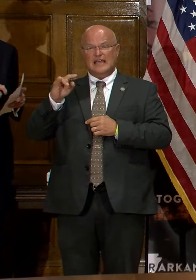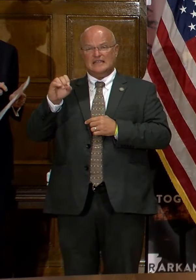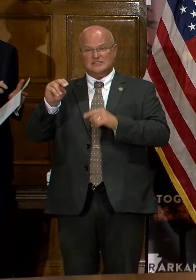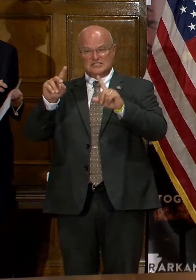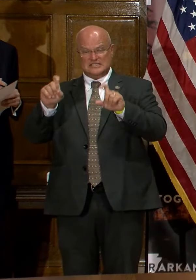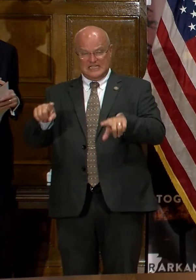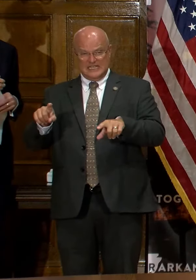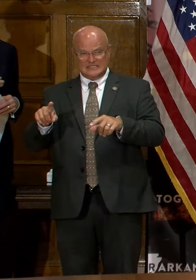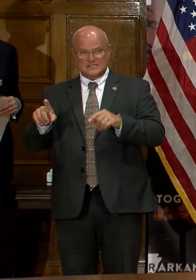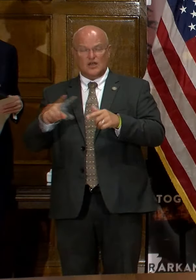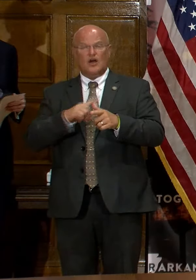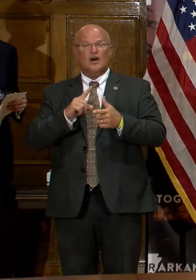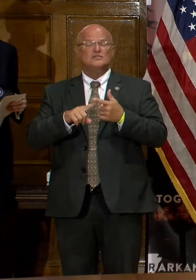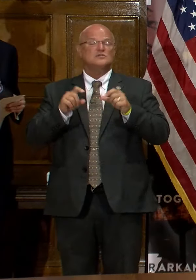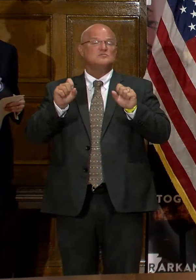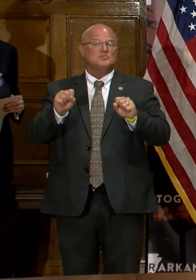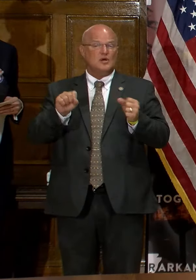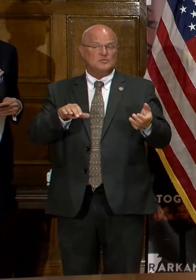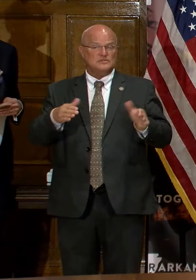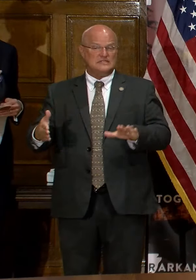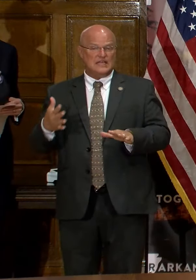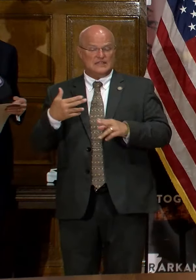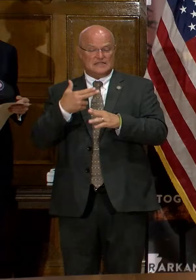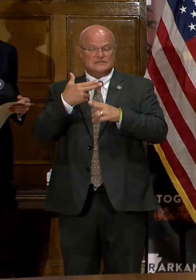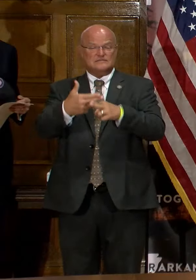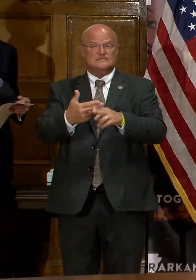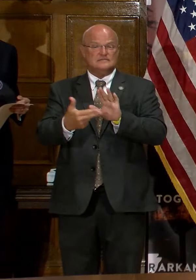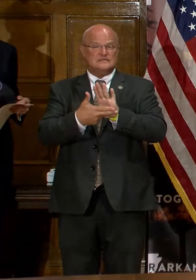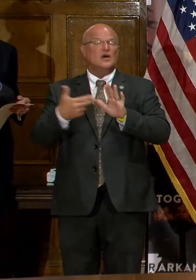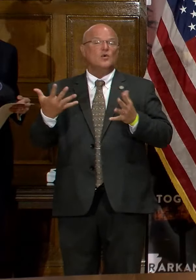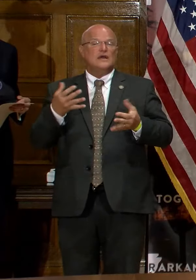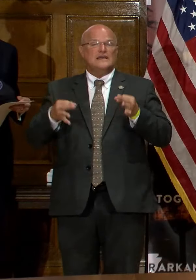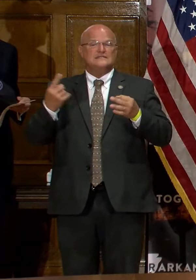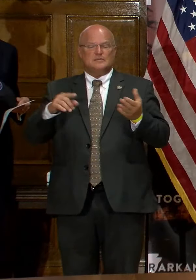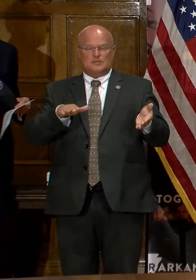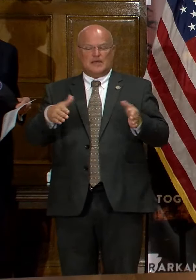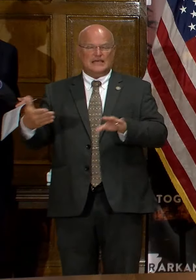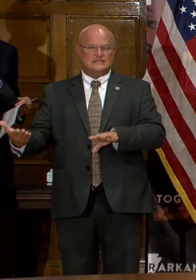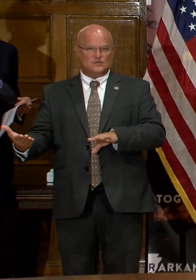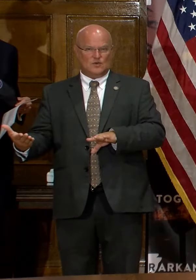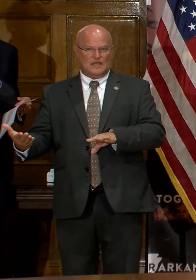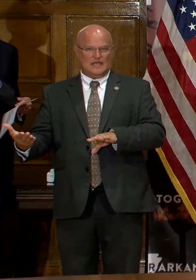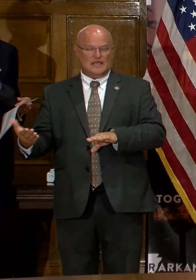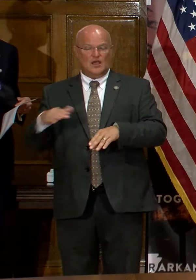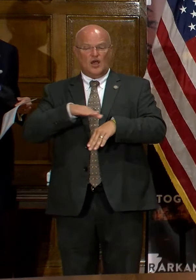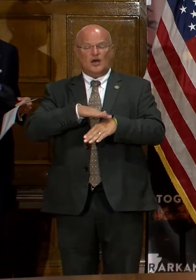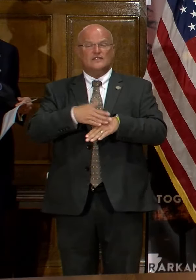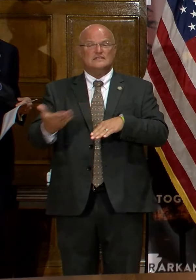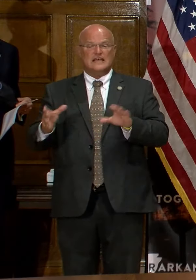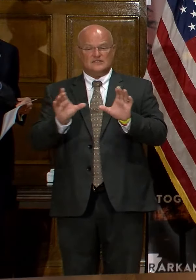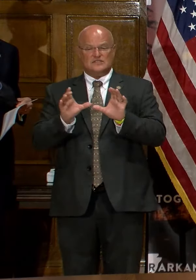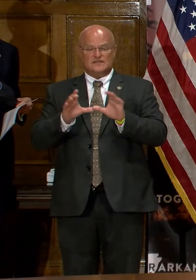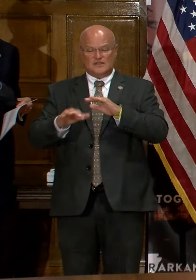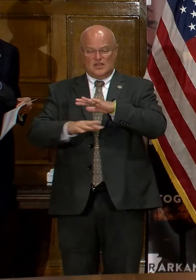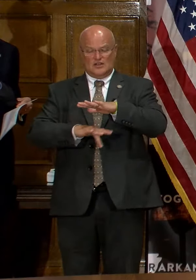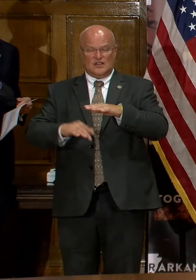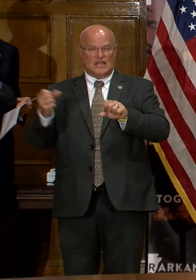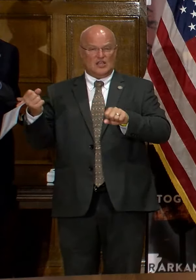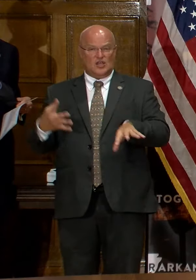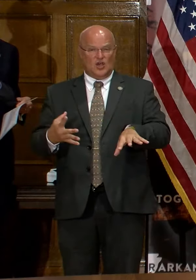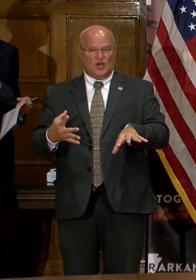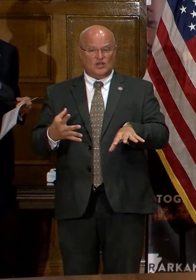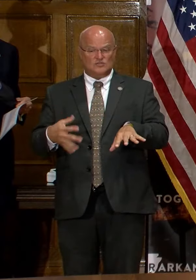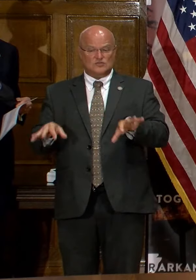And also, you can be labeled as a probable death if someone passes away and on their death certificate, their underlying cause of death